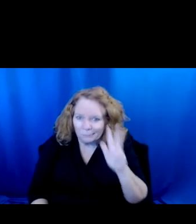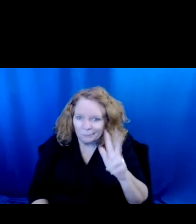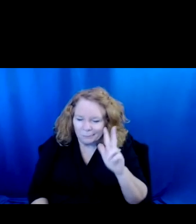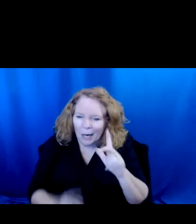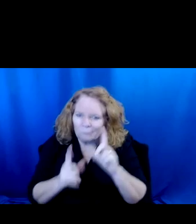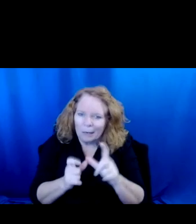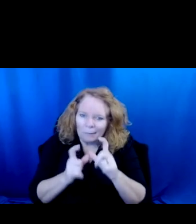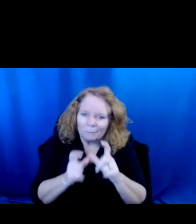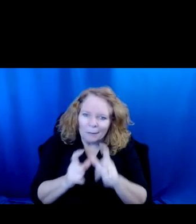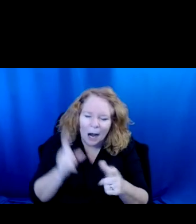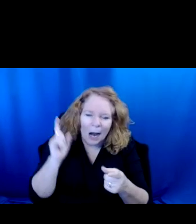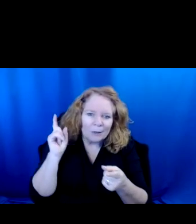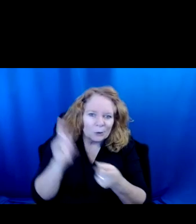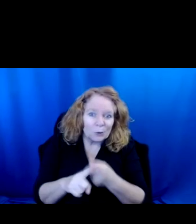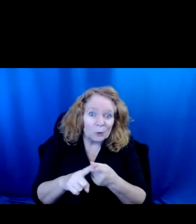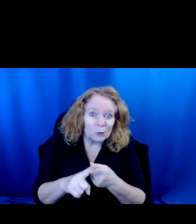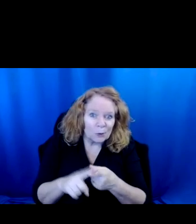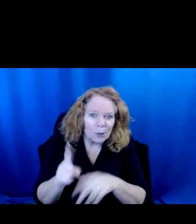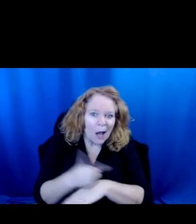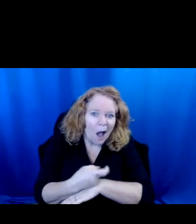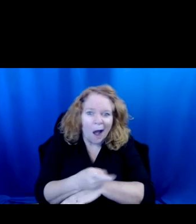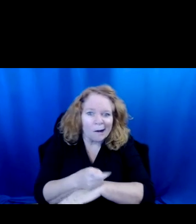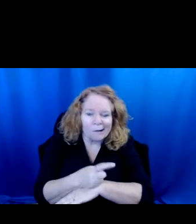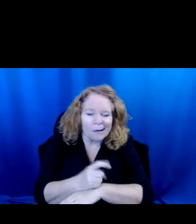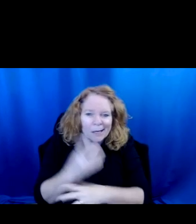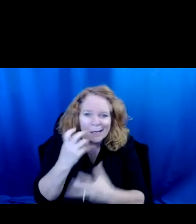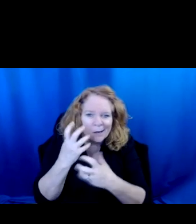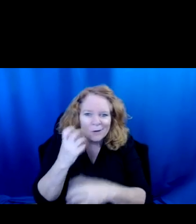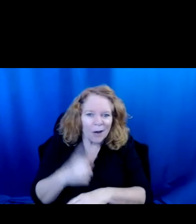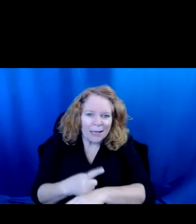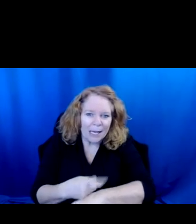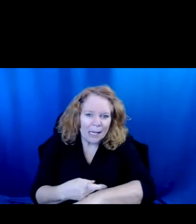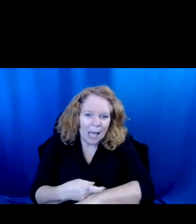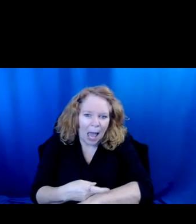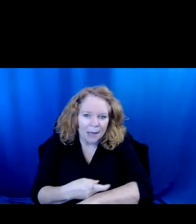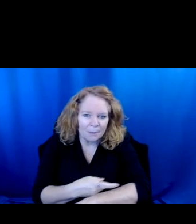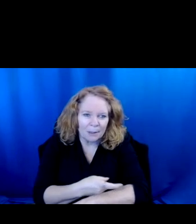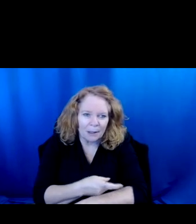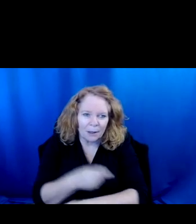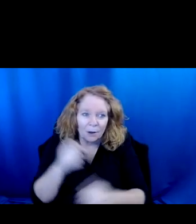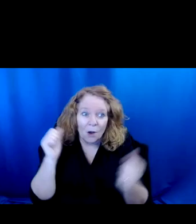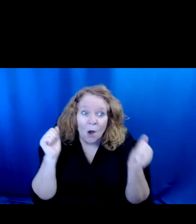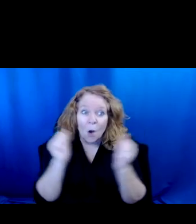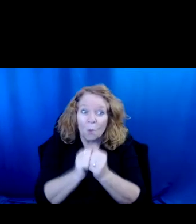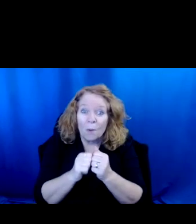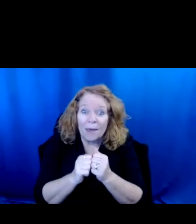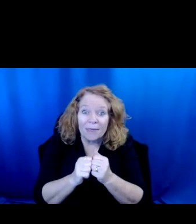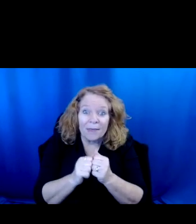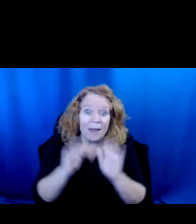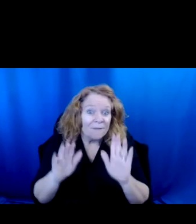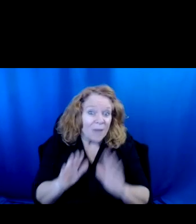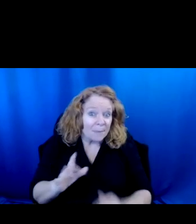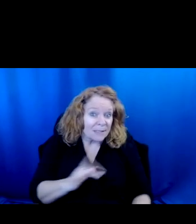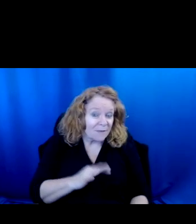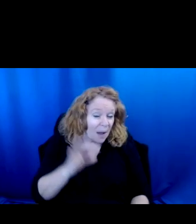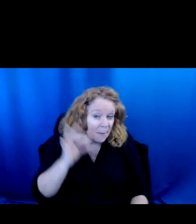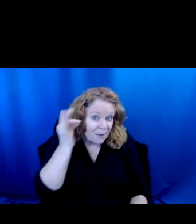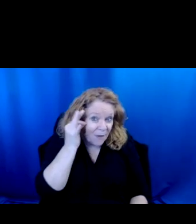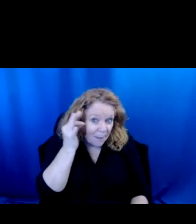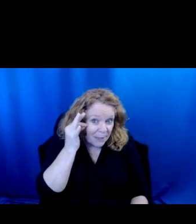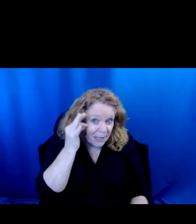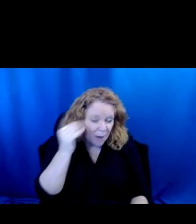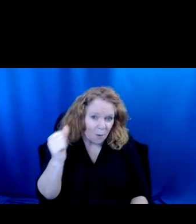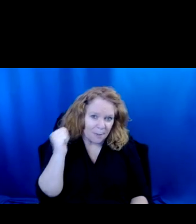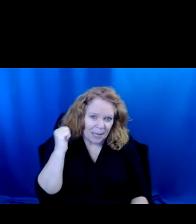run towards Creaky Cranky Candy's hut with fabulously fabulous Fabiano following